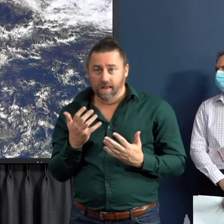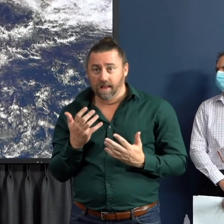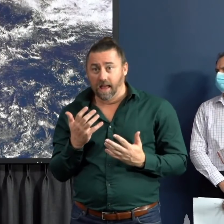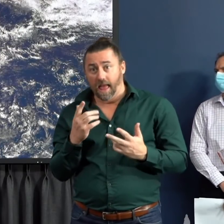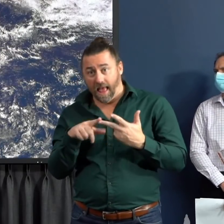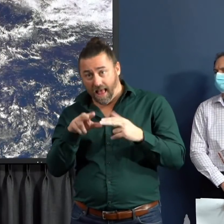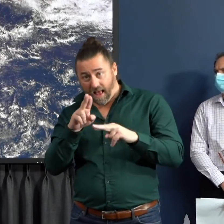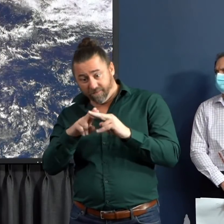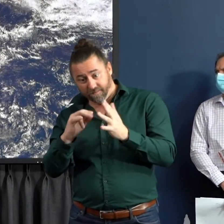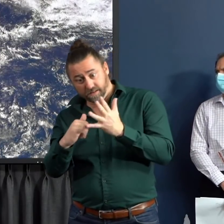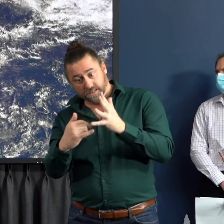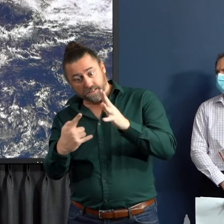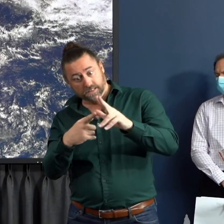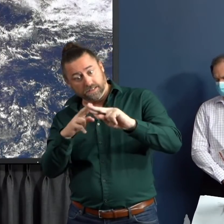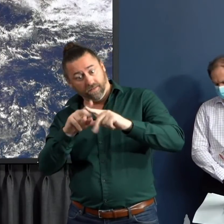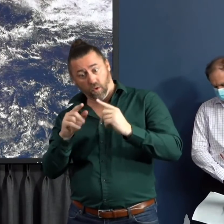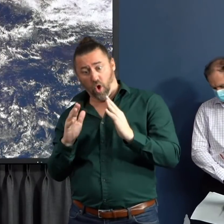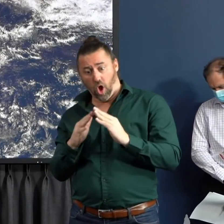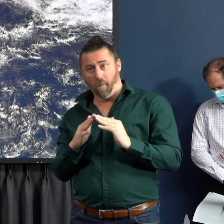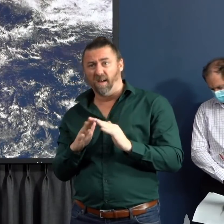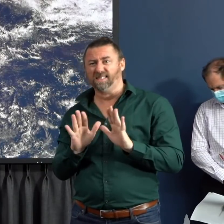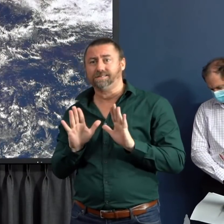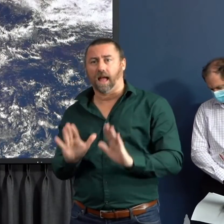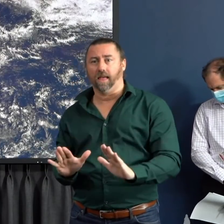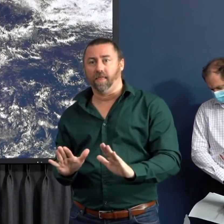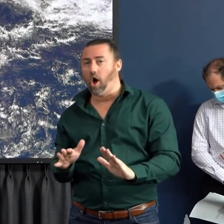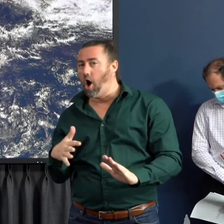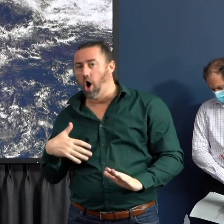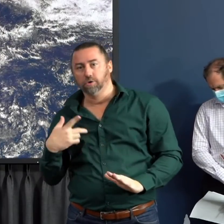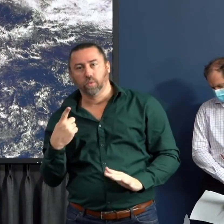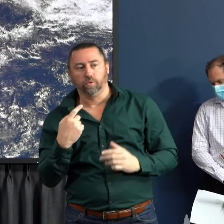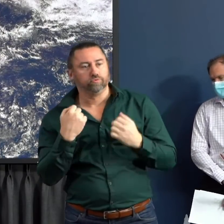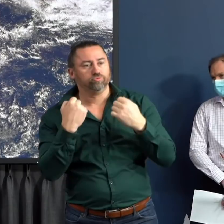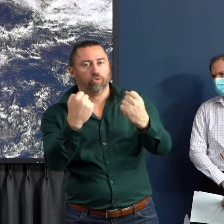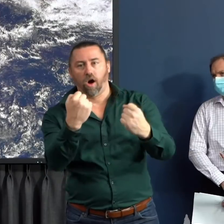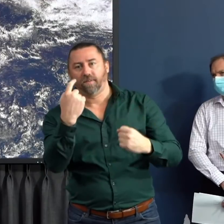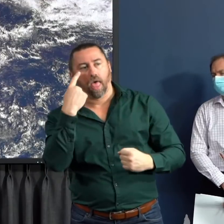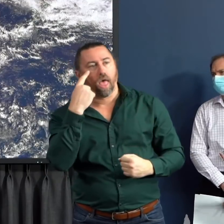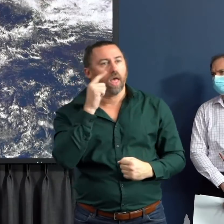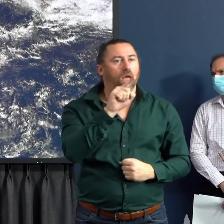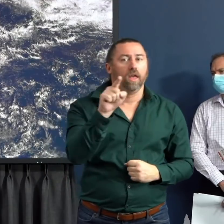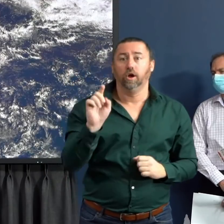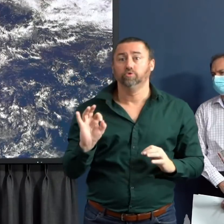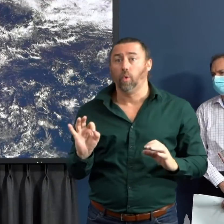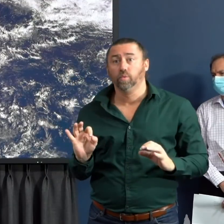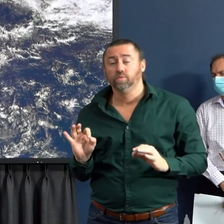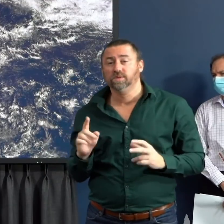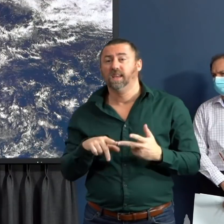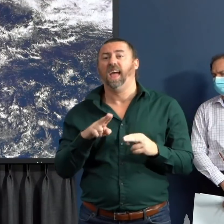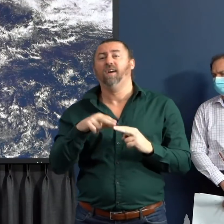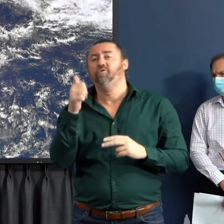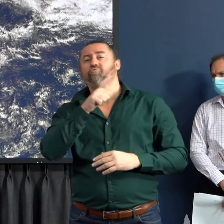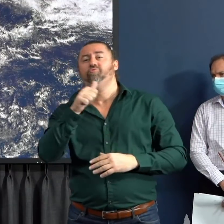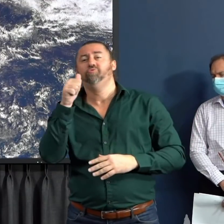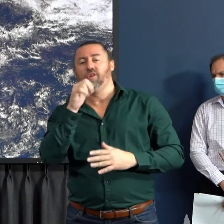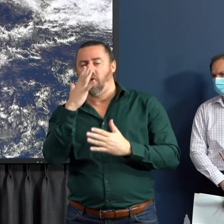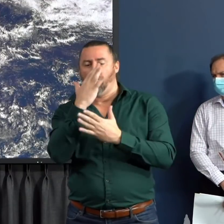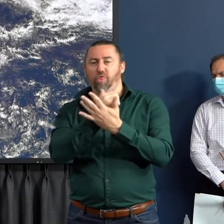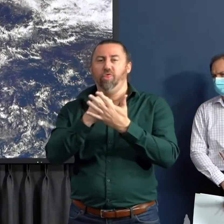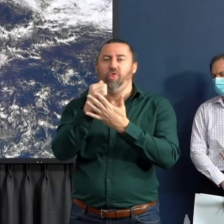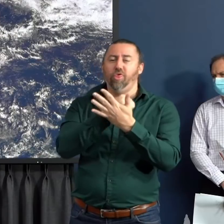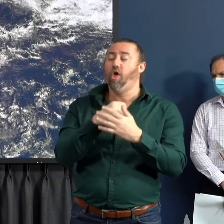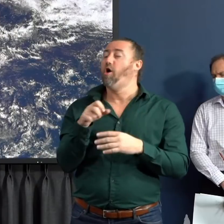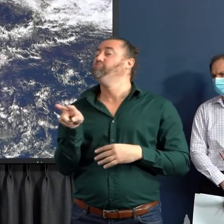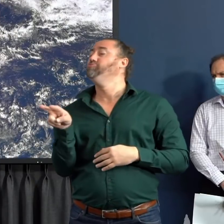there. We don't want you out on the roads at the moment. And particularly, if you're thinking about going to do some sightseeing to look at flooded